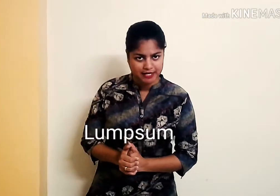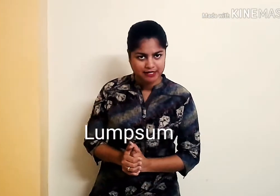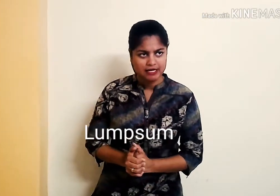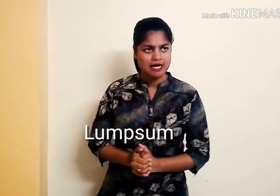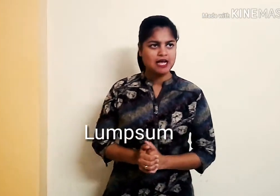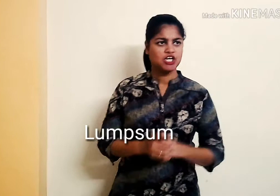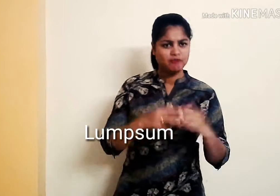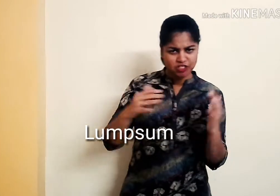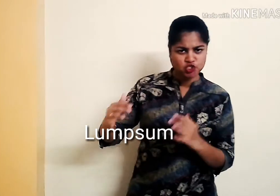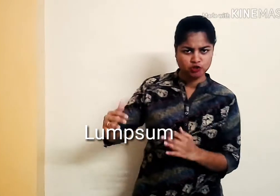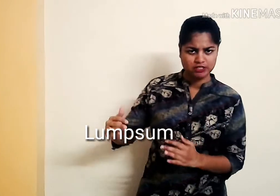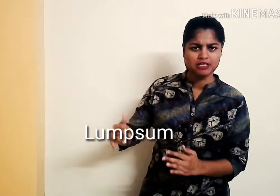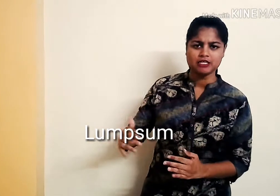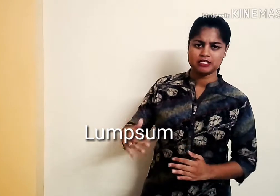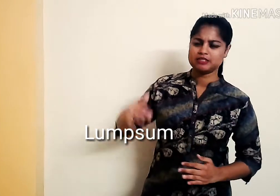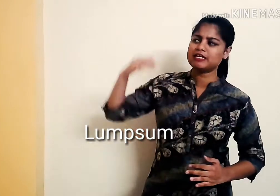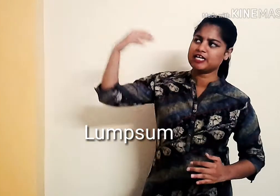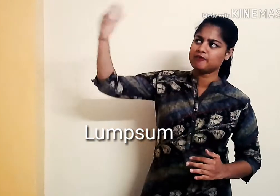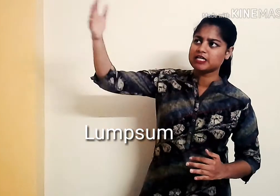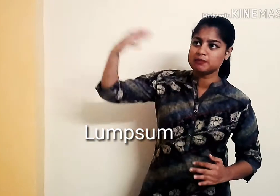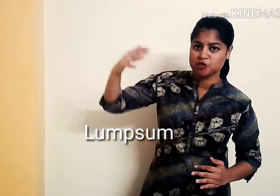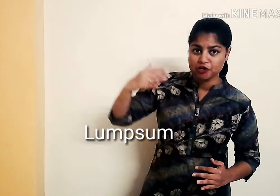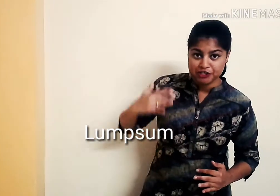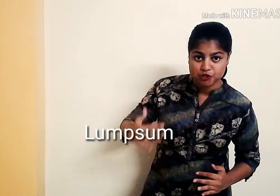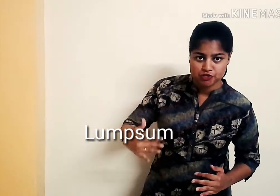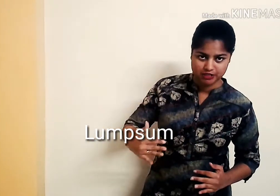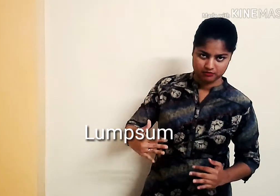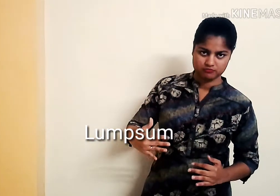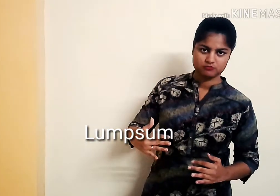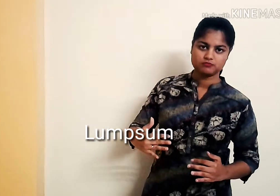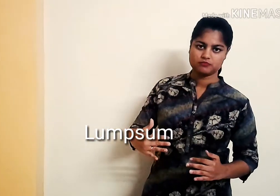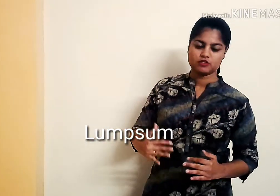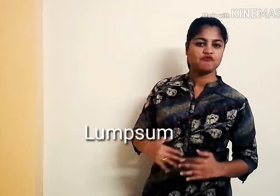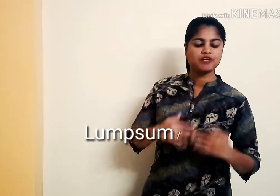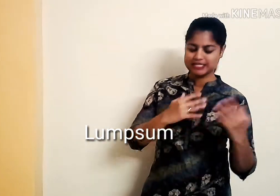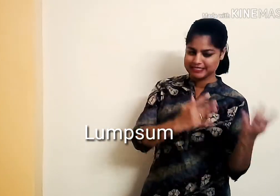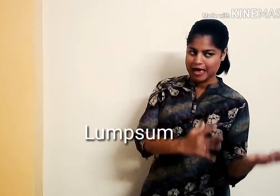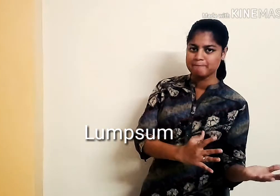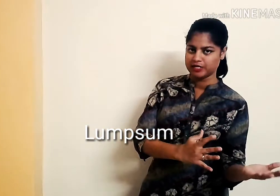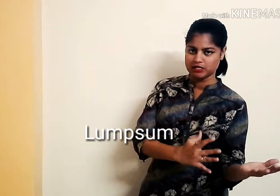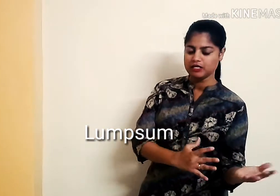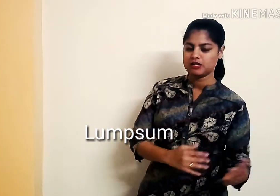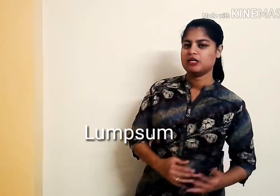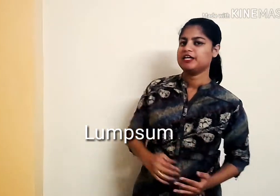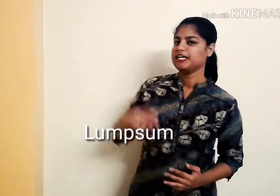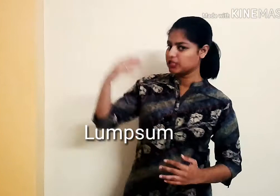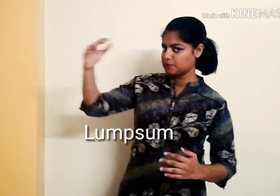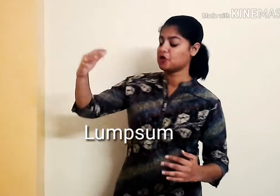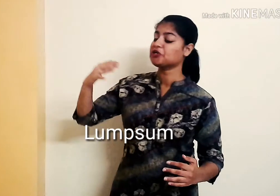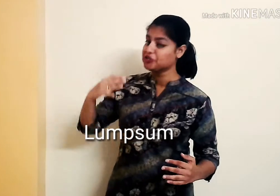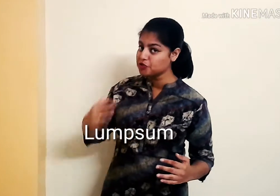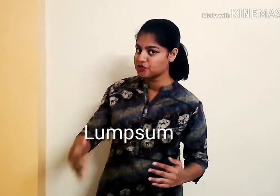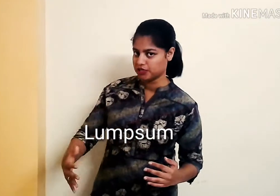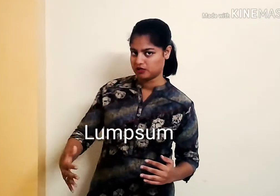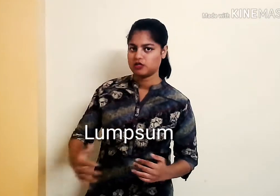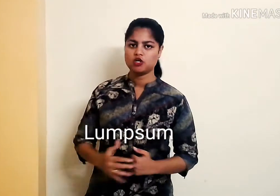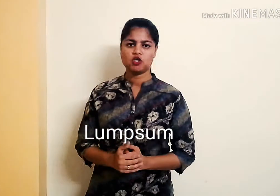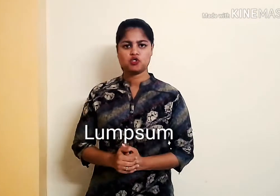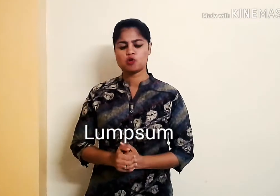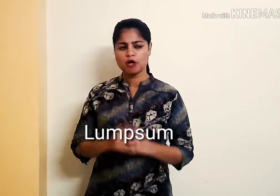happen? Eventually, the NAV keeps on reducing. For example, it keeps on reducing. So what